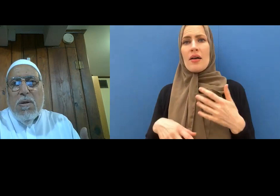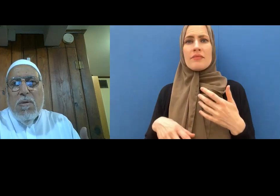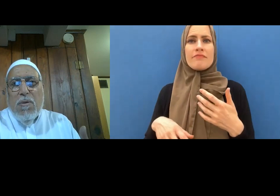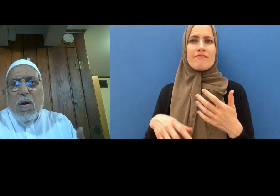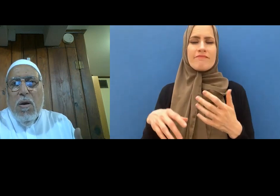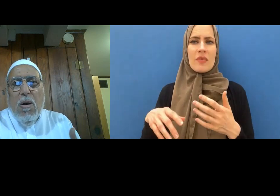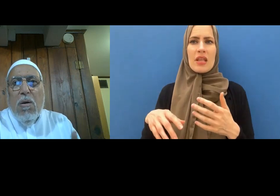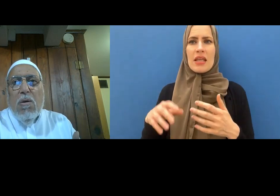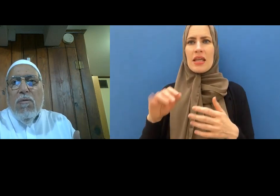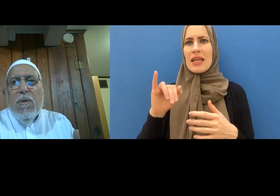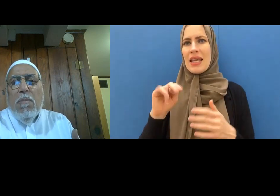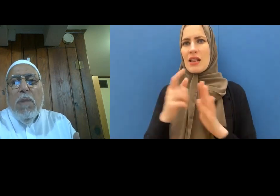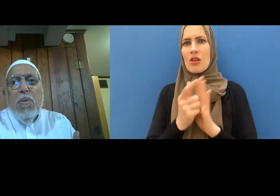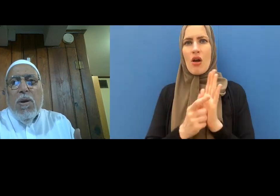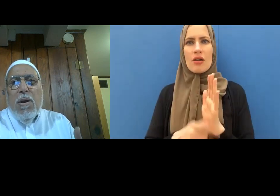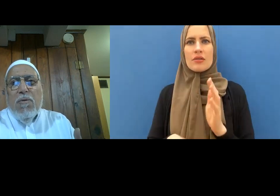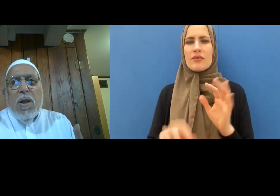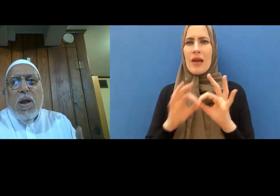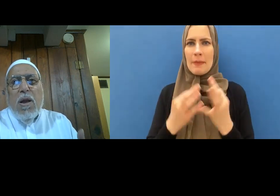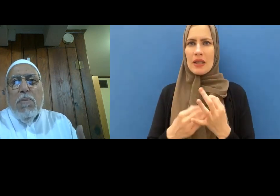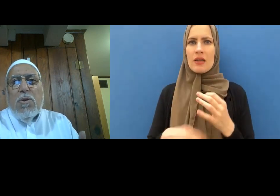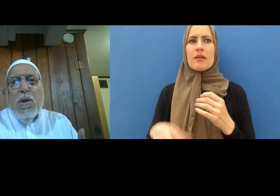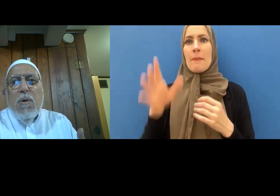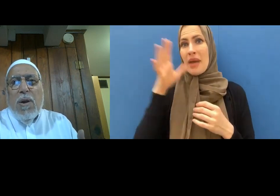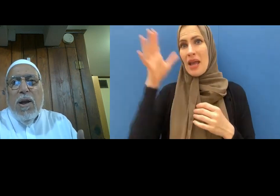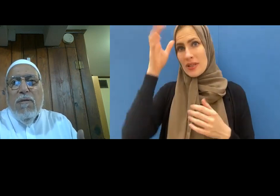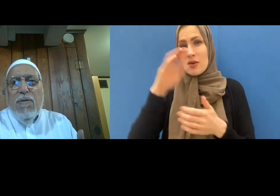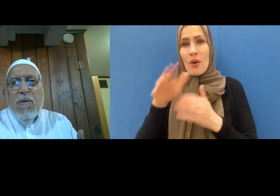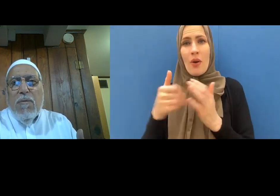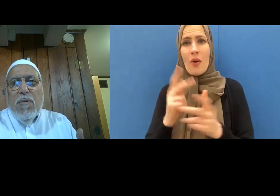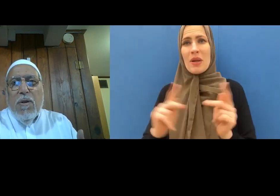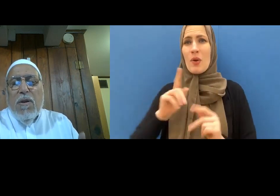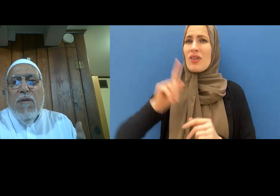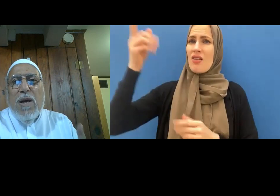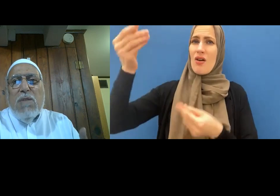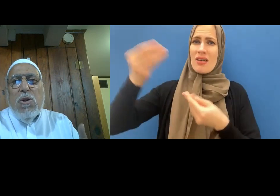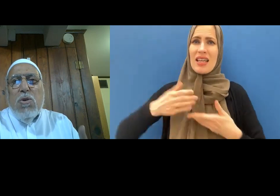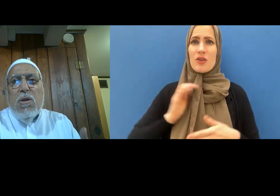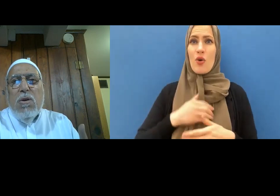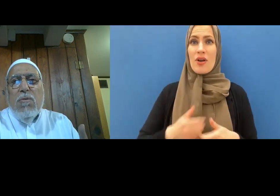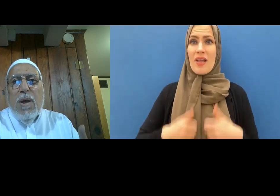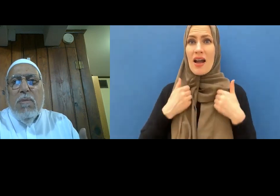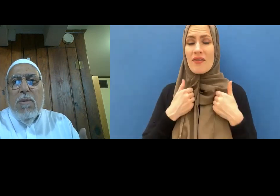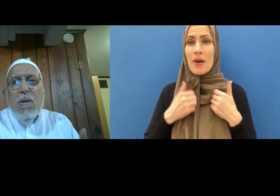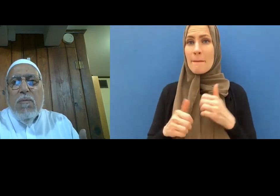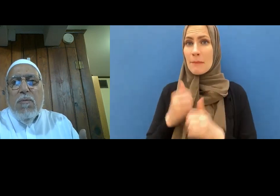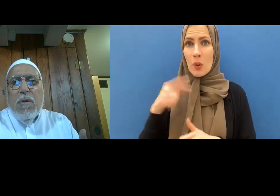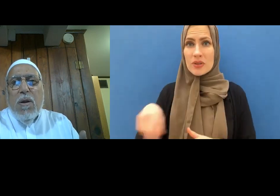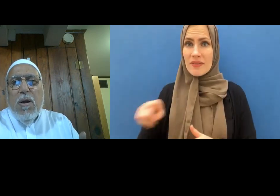parents, all of the people that Allah puts in our life, the vast majority of